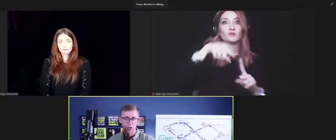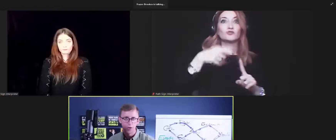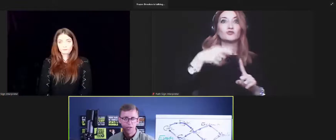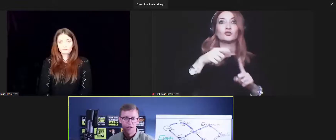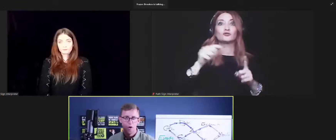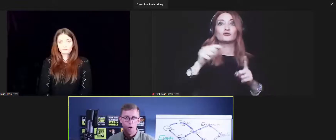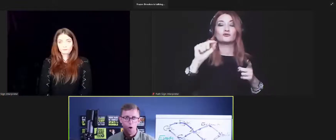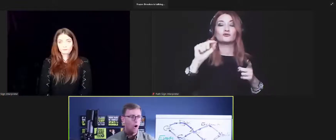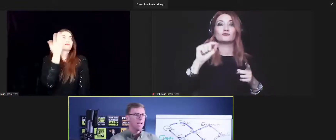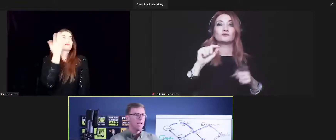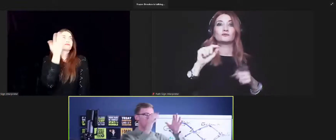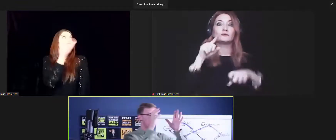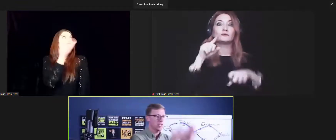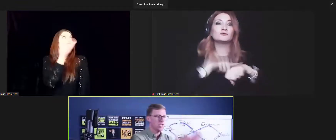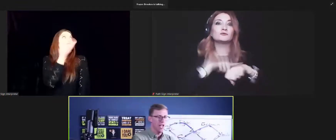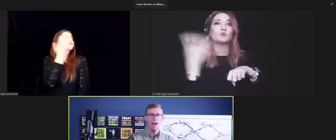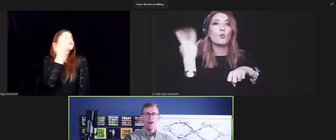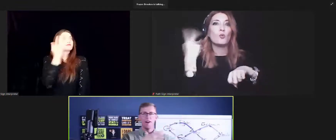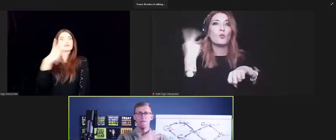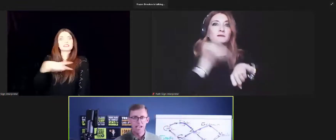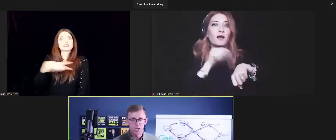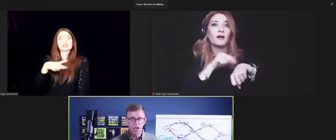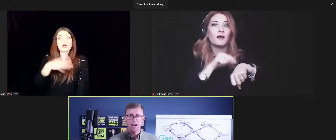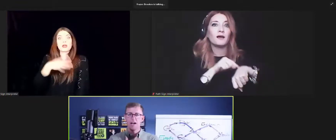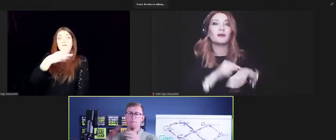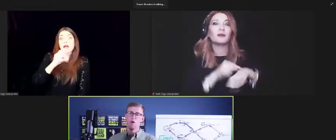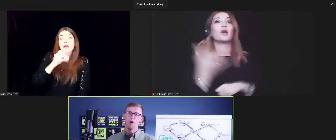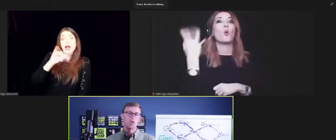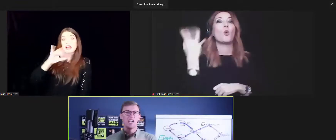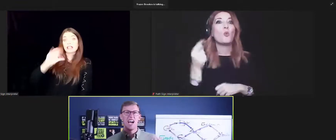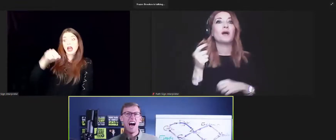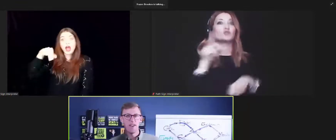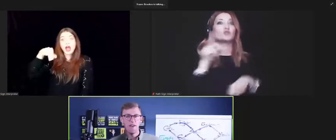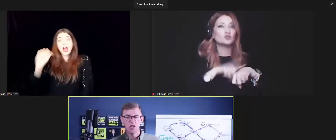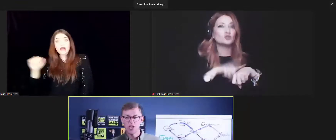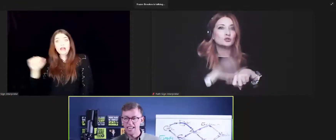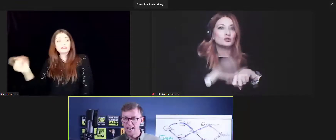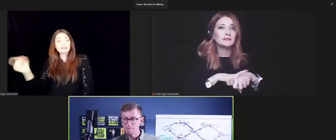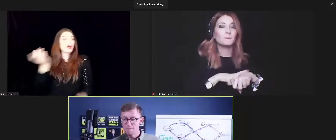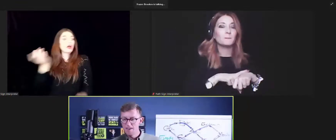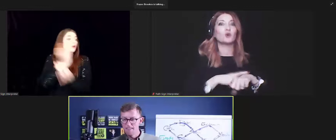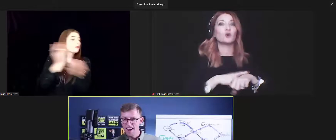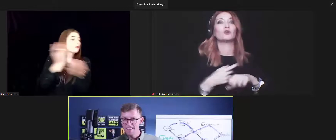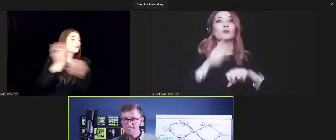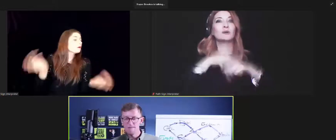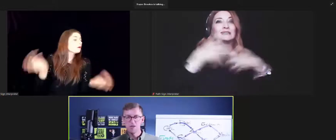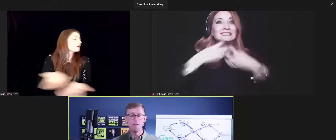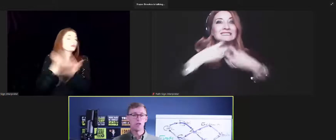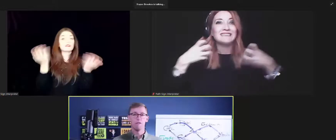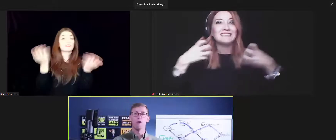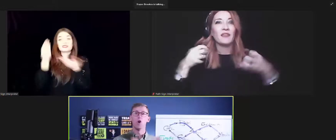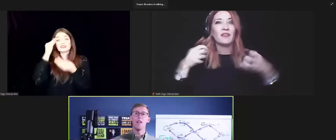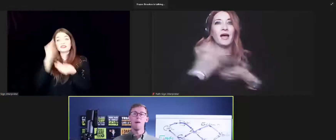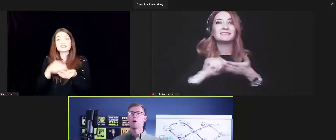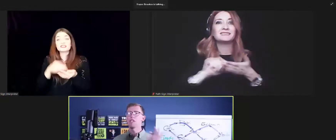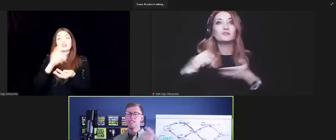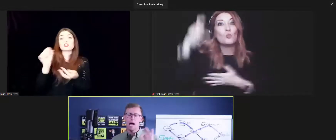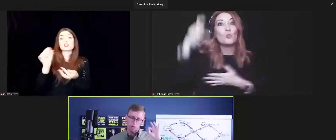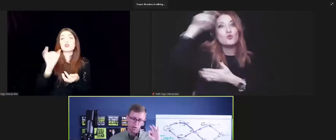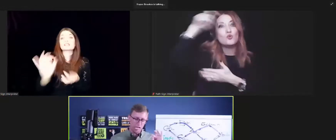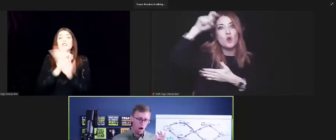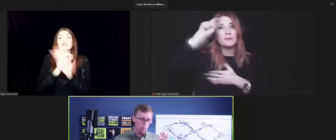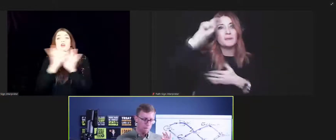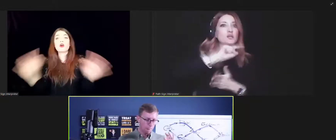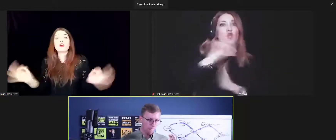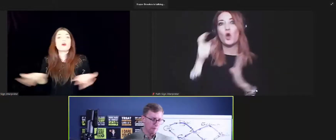Jones or Mr. Frazer Brookes. I don't have a second name, right? So if it's the full name, I want you to time. I'm going to